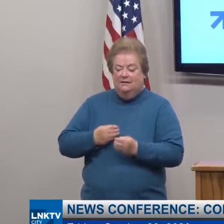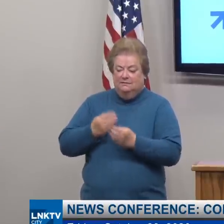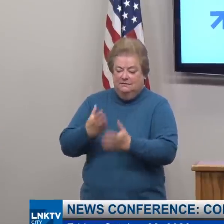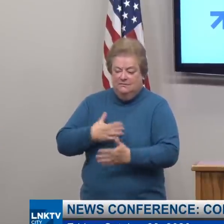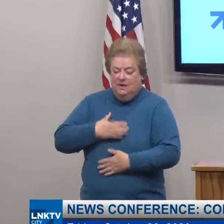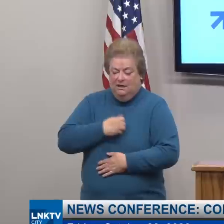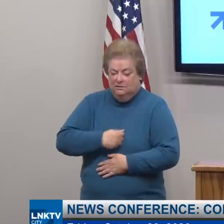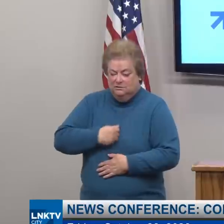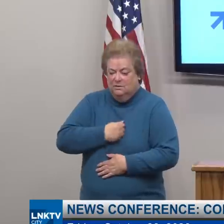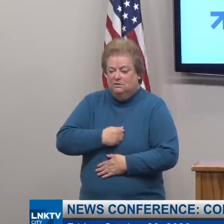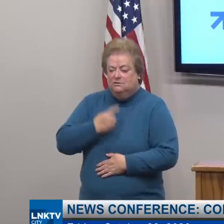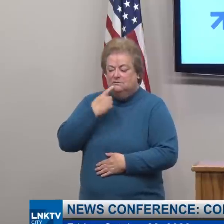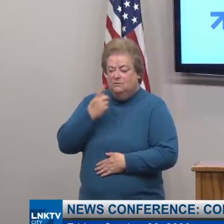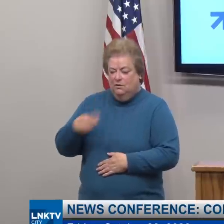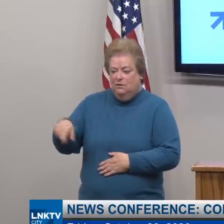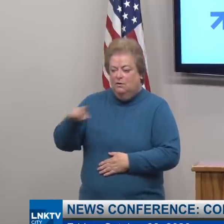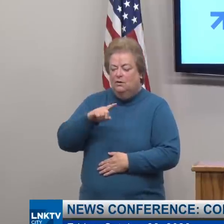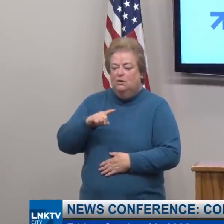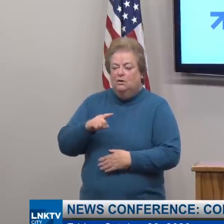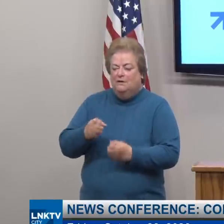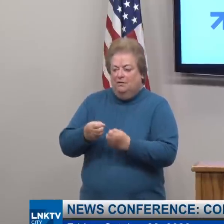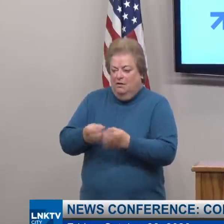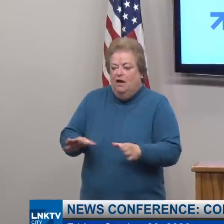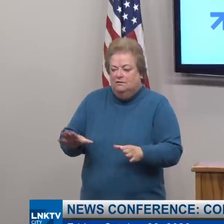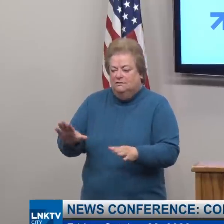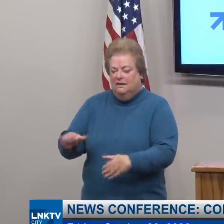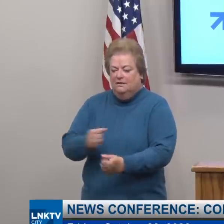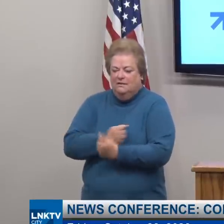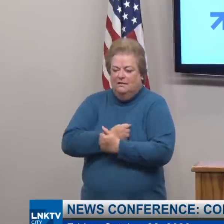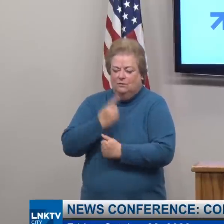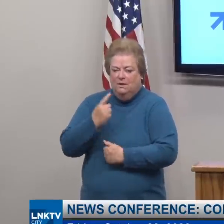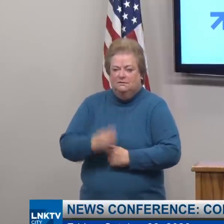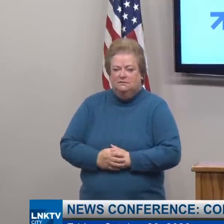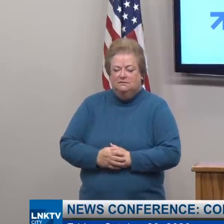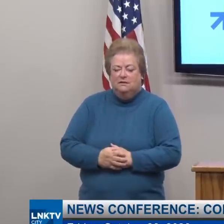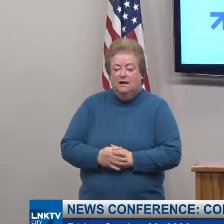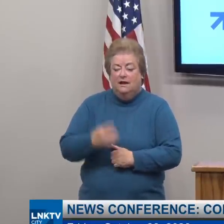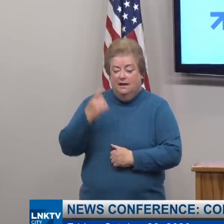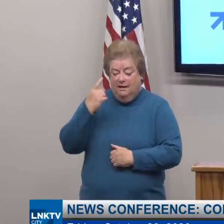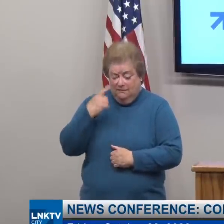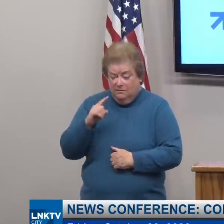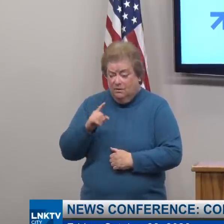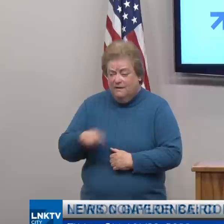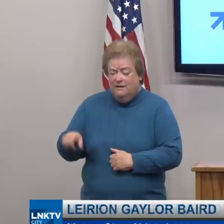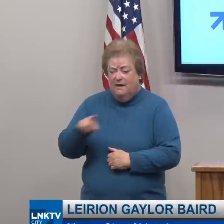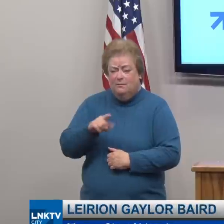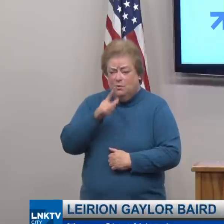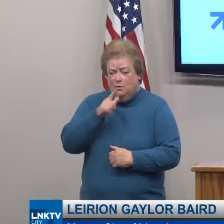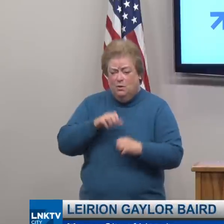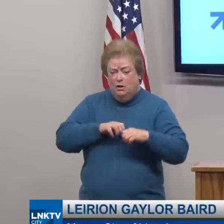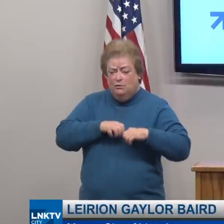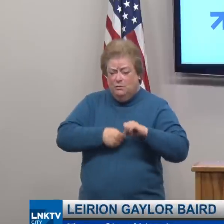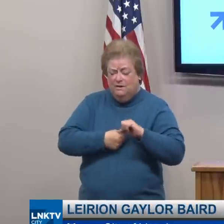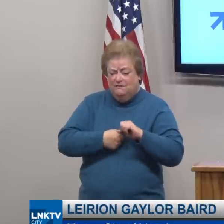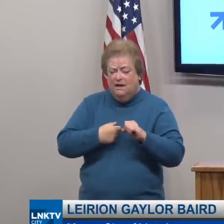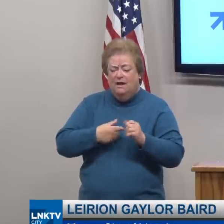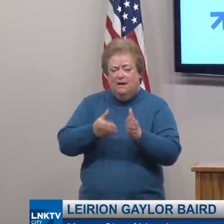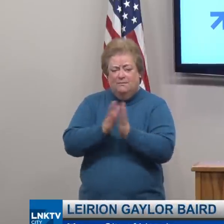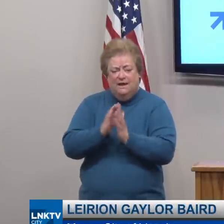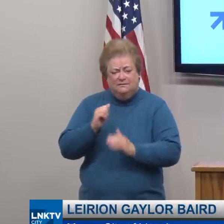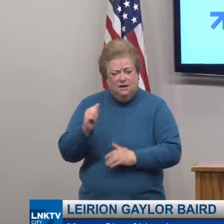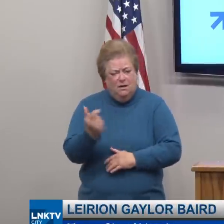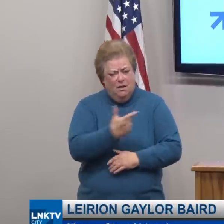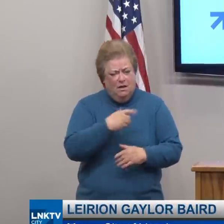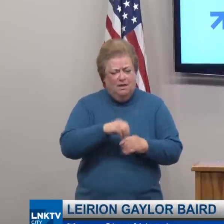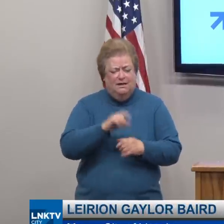to all those who are grieving the loss of their loved ones and on behalf of those grieving i'm asking everyone in lincoln and lancaster